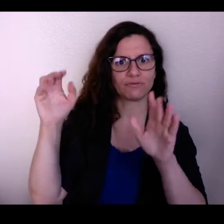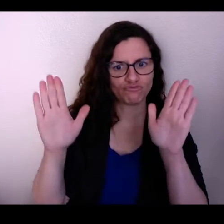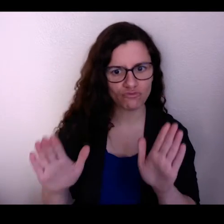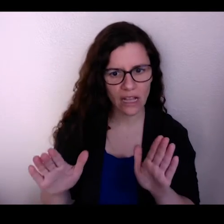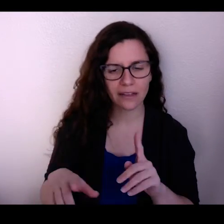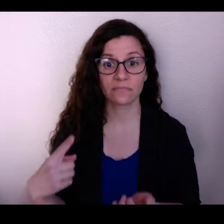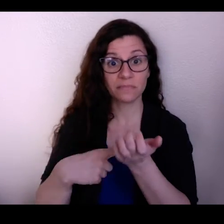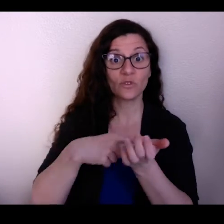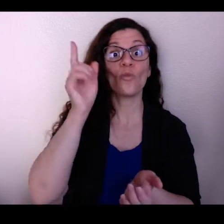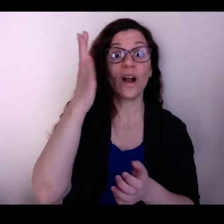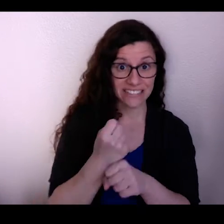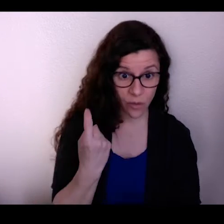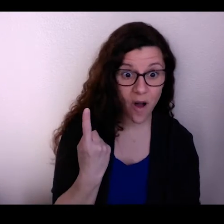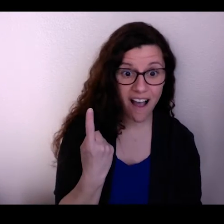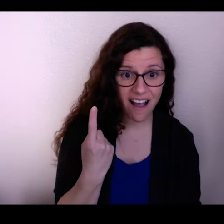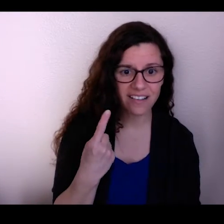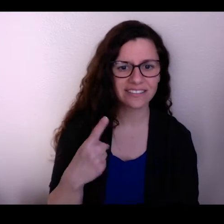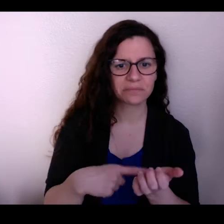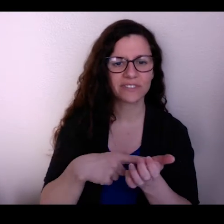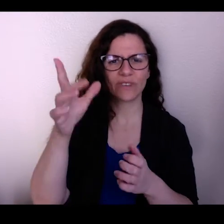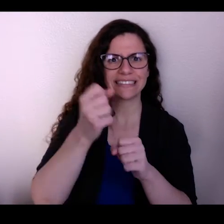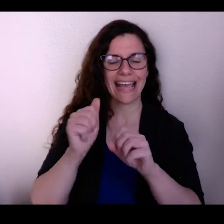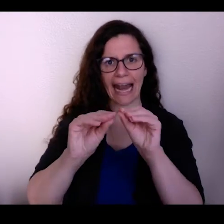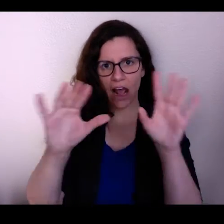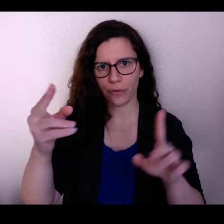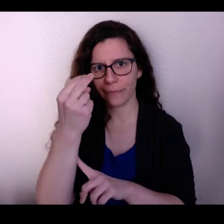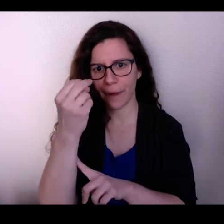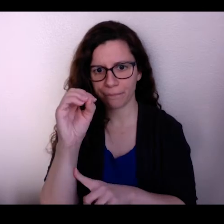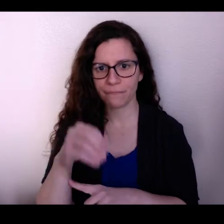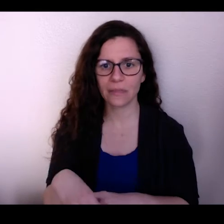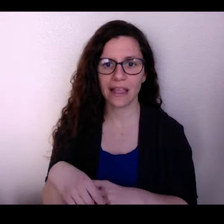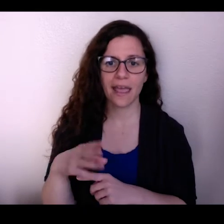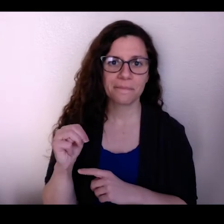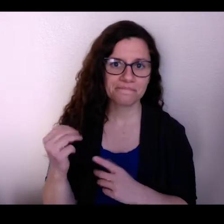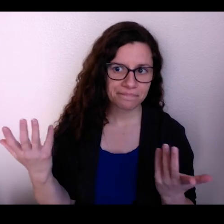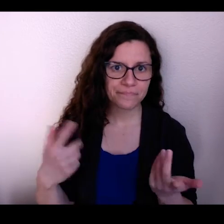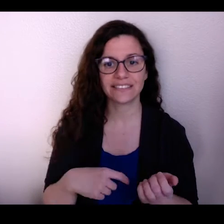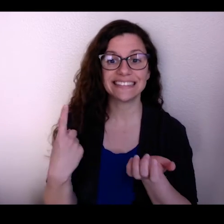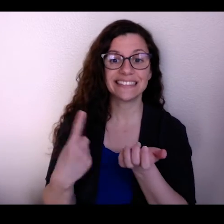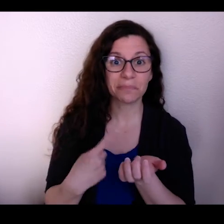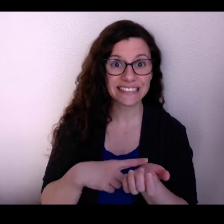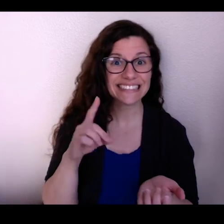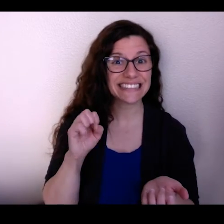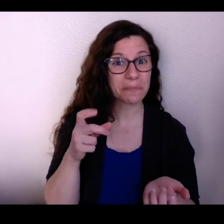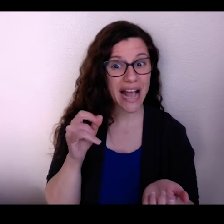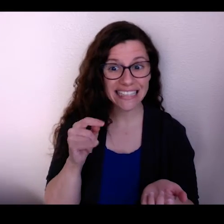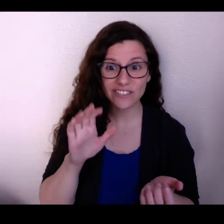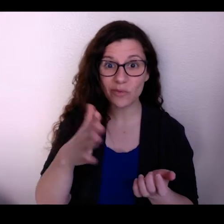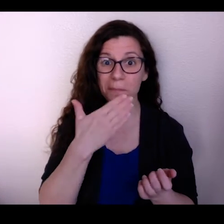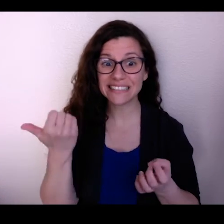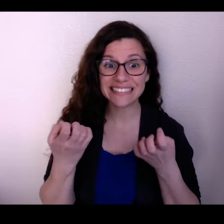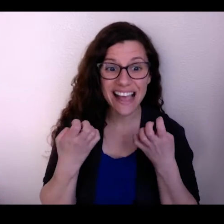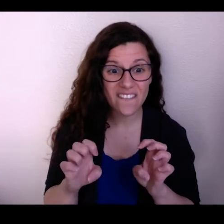great. And sometimes you'll get one, and sometimes you'll get a clear no. And